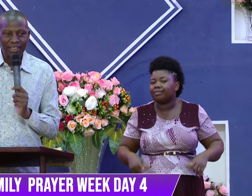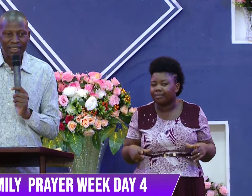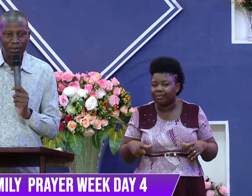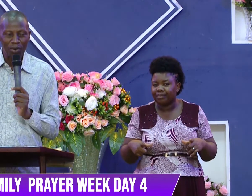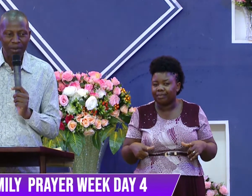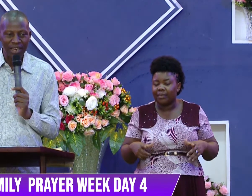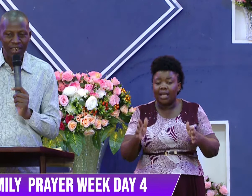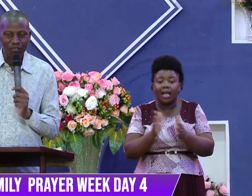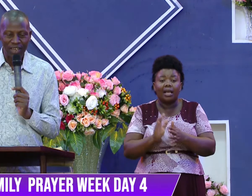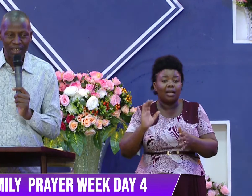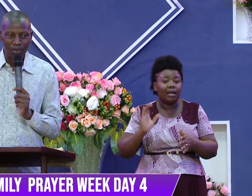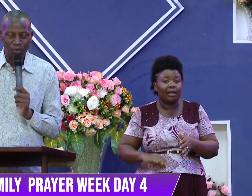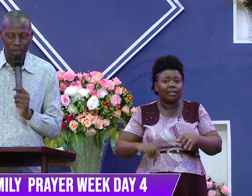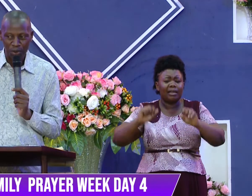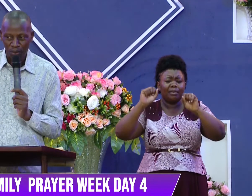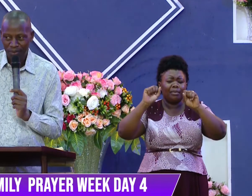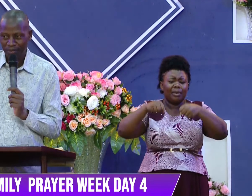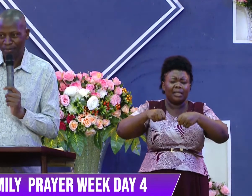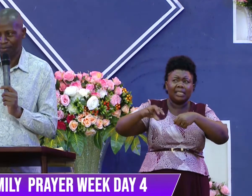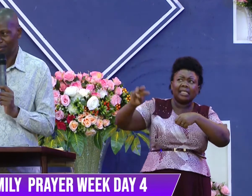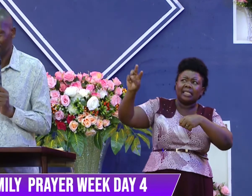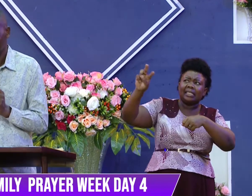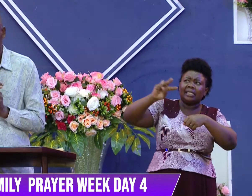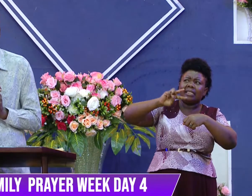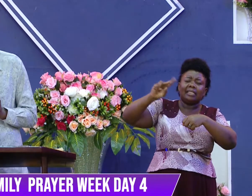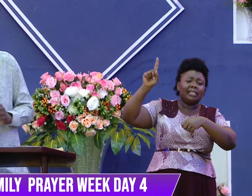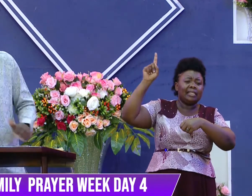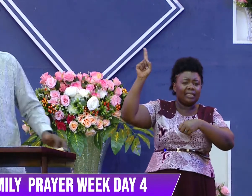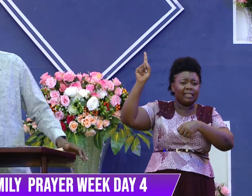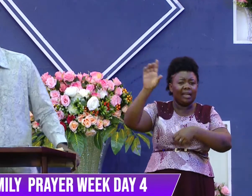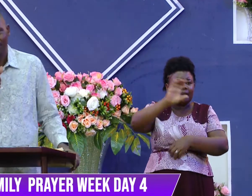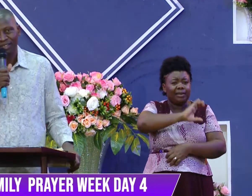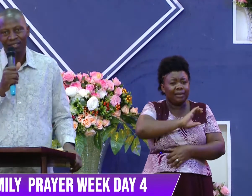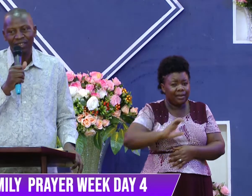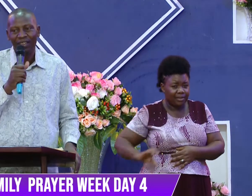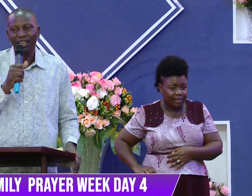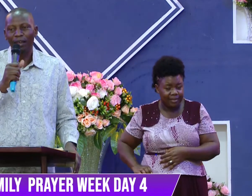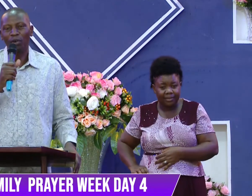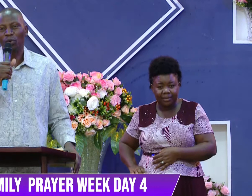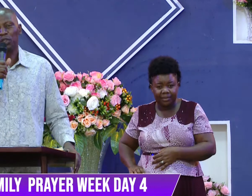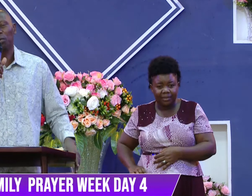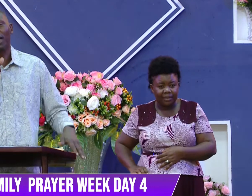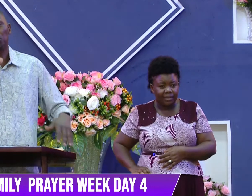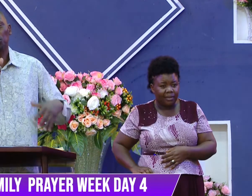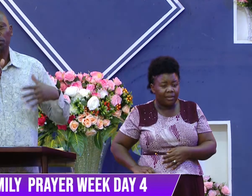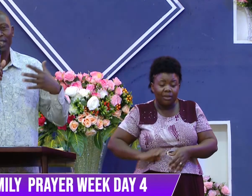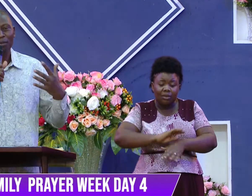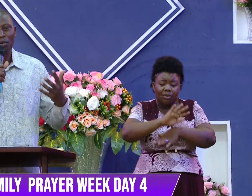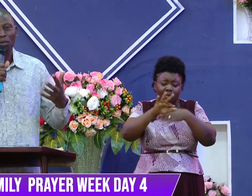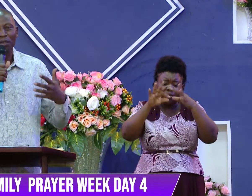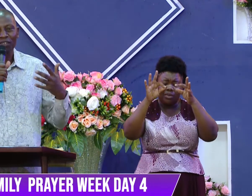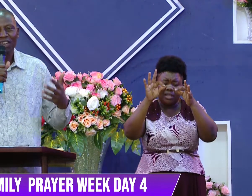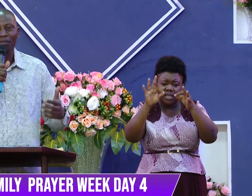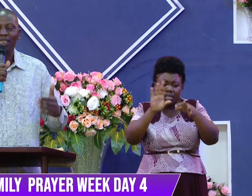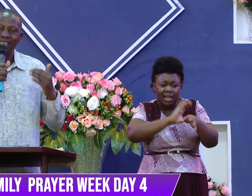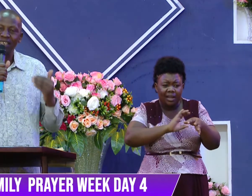ya feteke duo kubera ange fana ne ya Kristo. And yet our character ought to look like that of Christ. Nebyo Kristo byatu subiramu